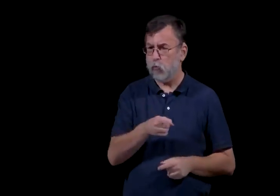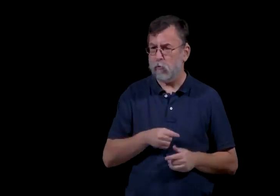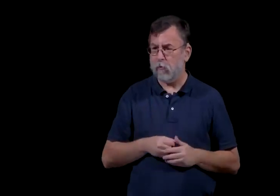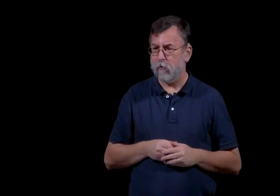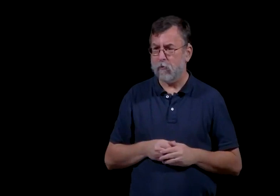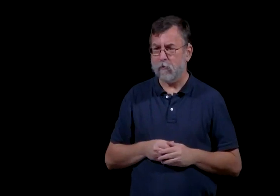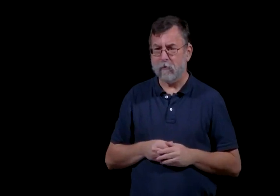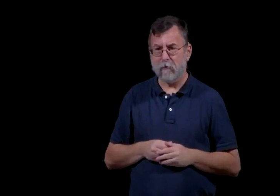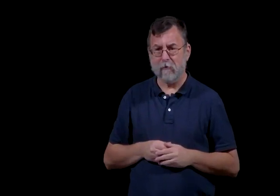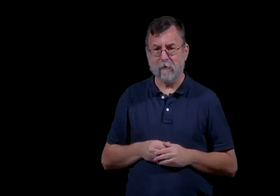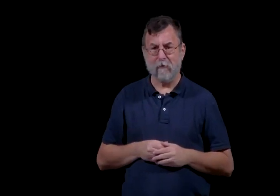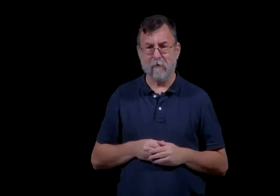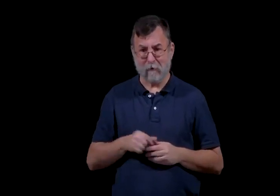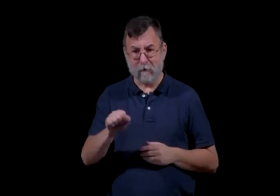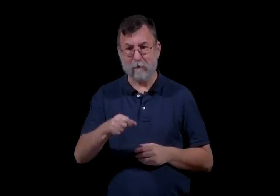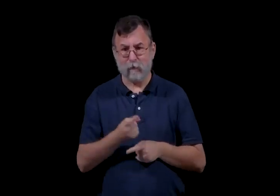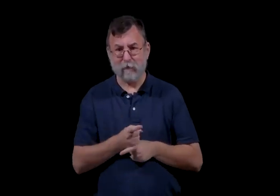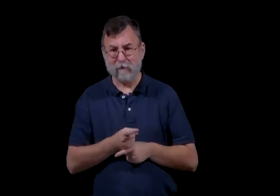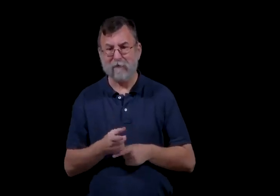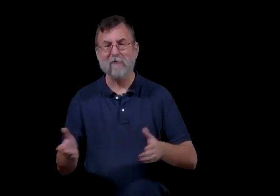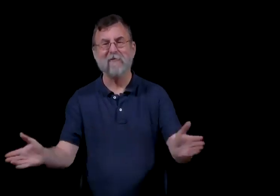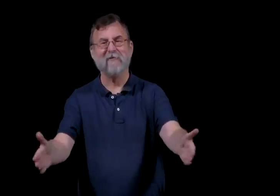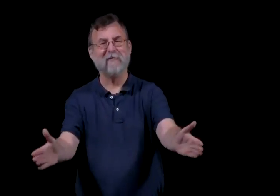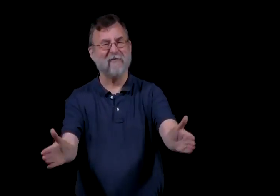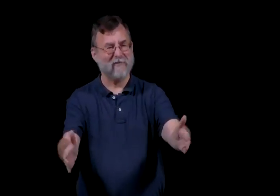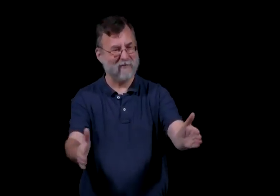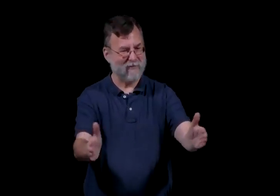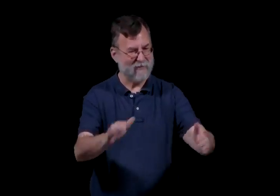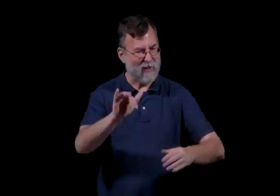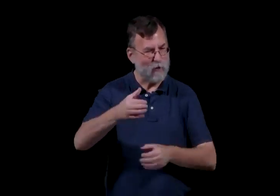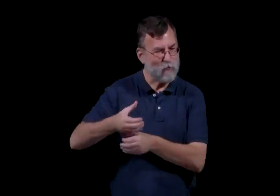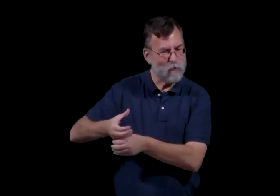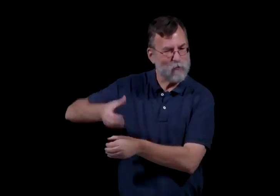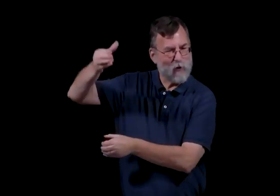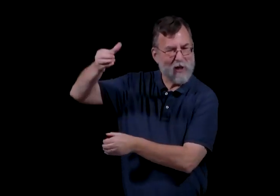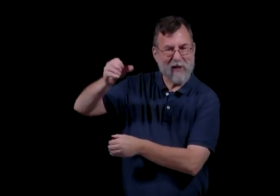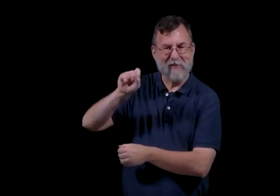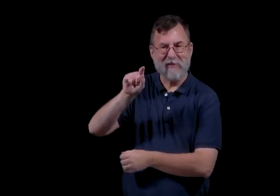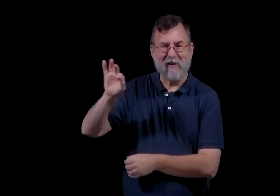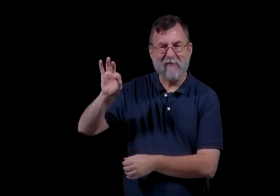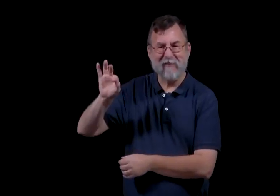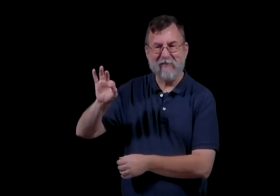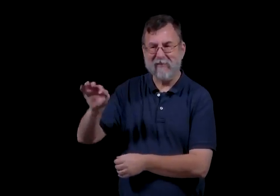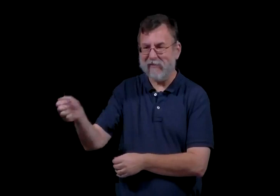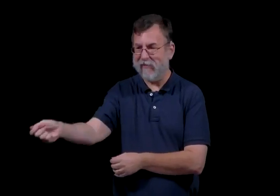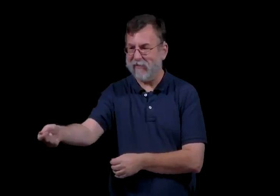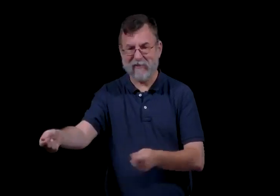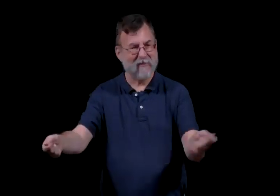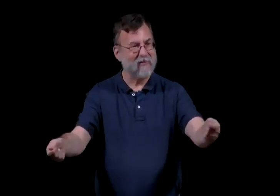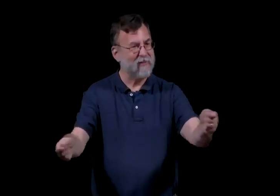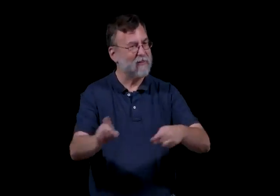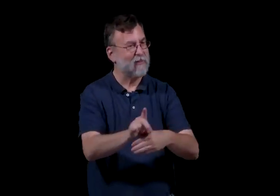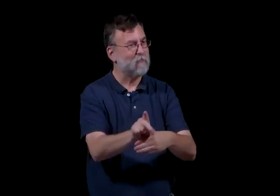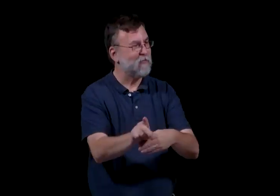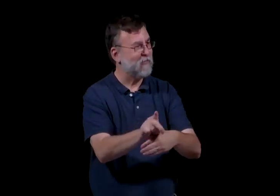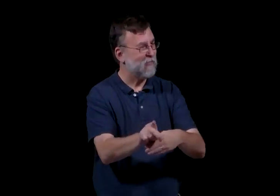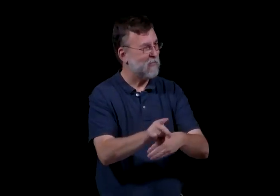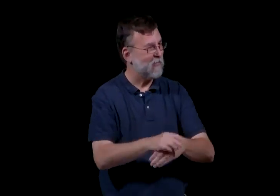Can God discipline you? Yes, he does. And that's for an encouragement. With his rod and his staff,